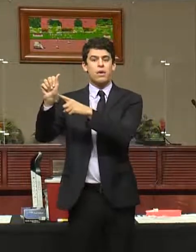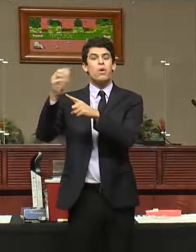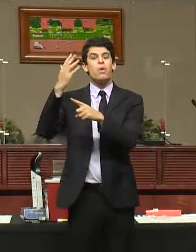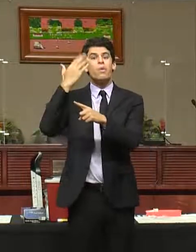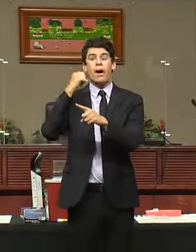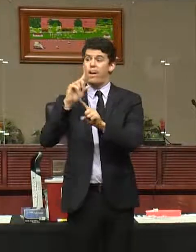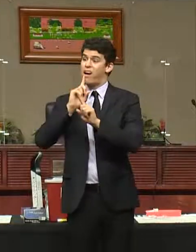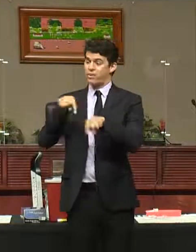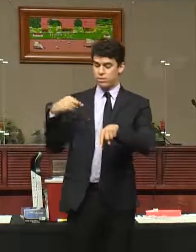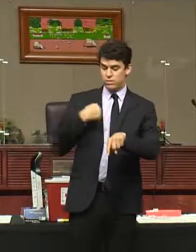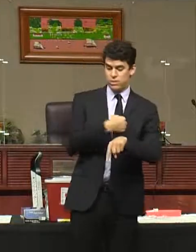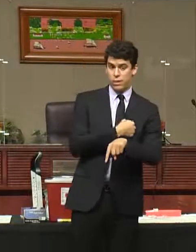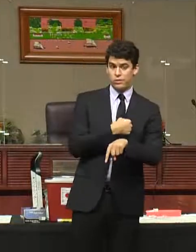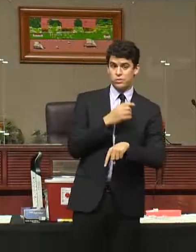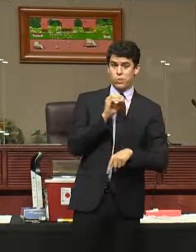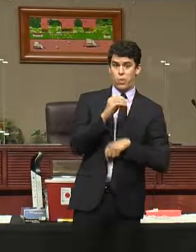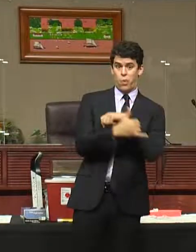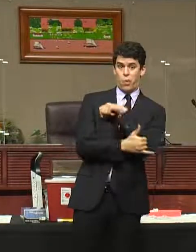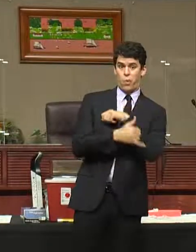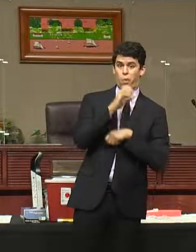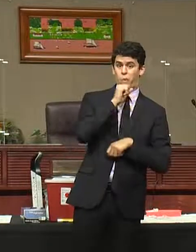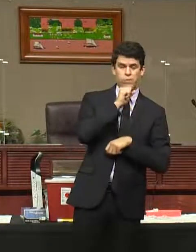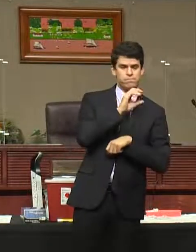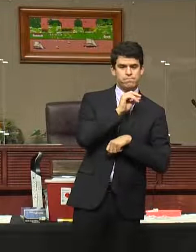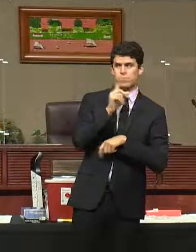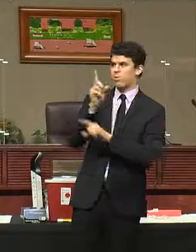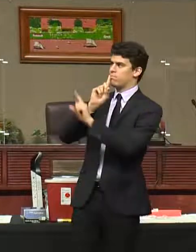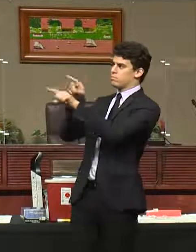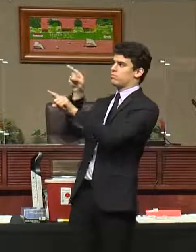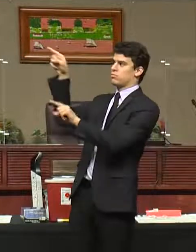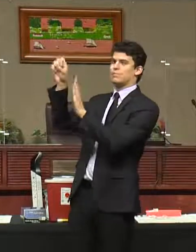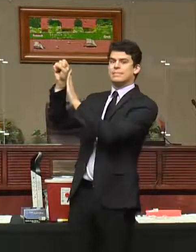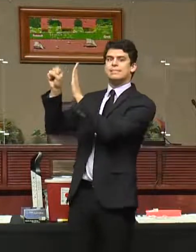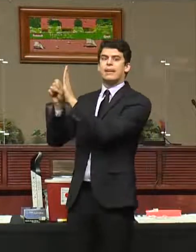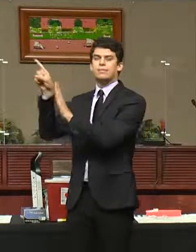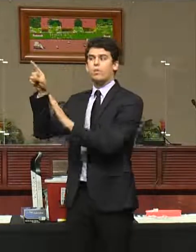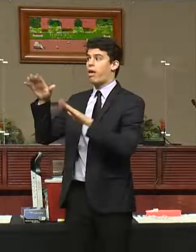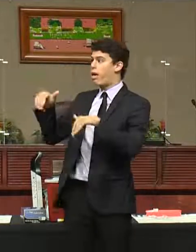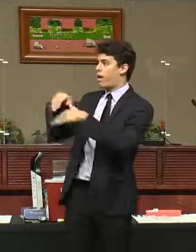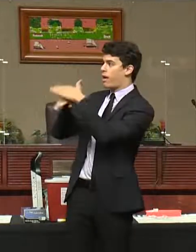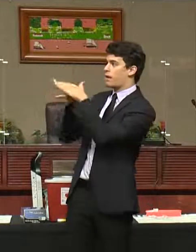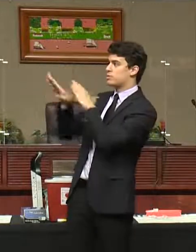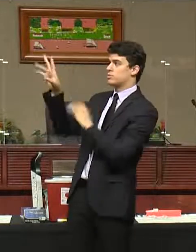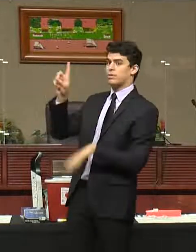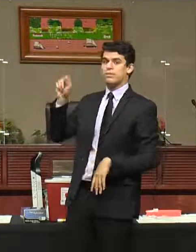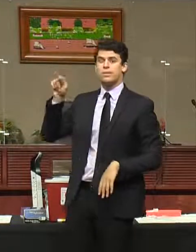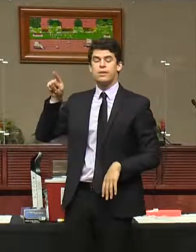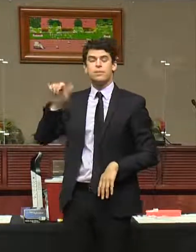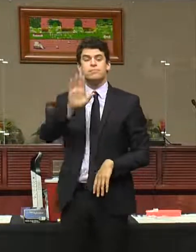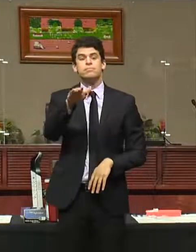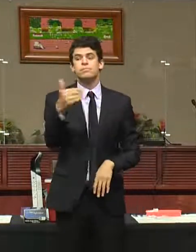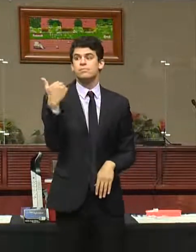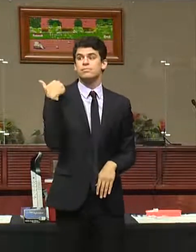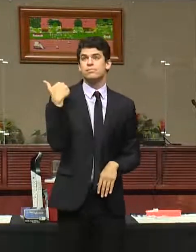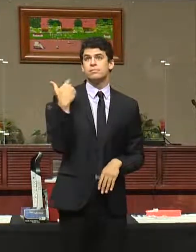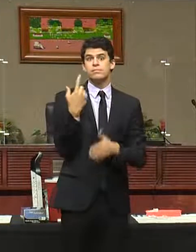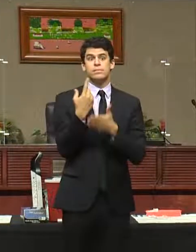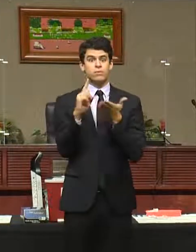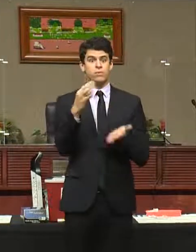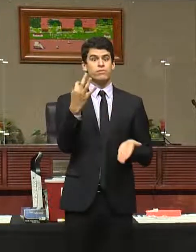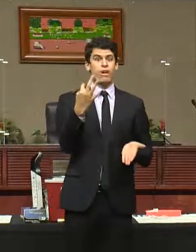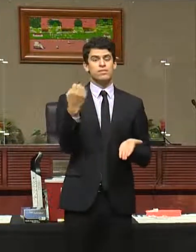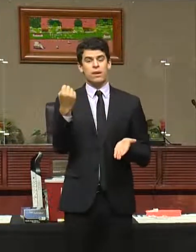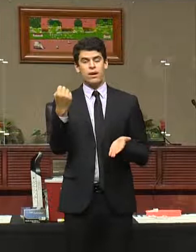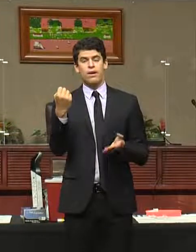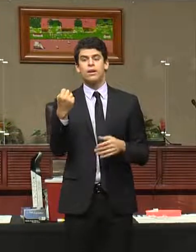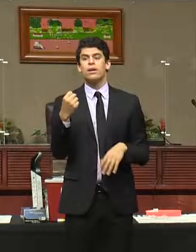feds. We will get that data at some point. But also for last Friday and last Saturday, we don't have access